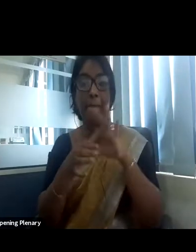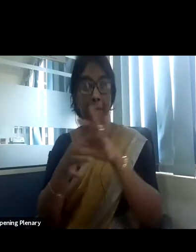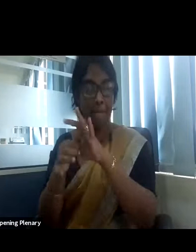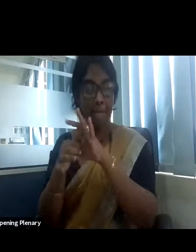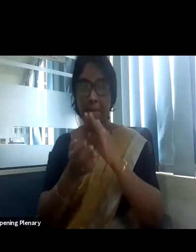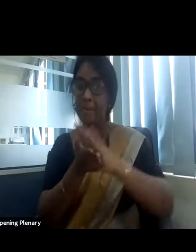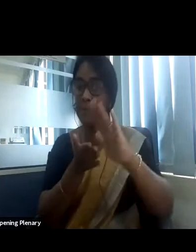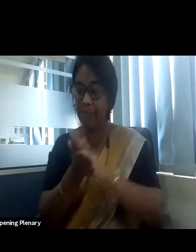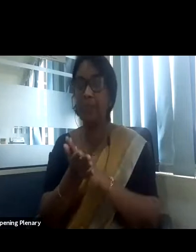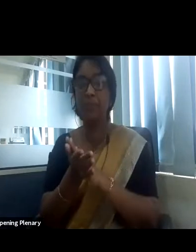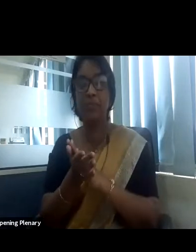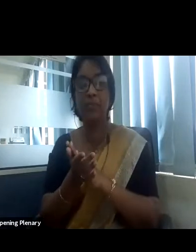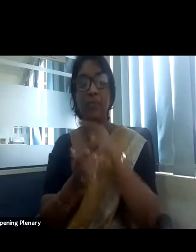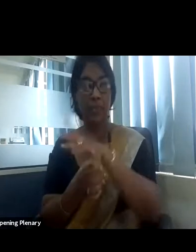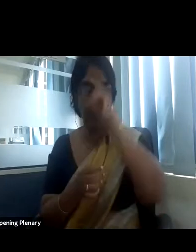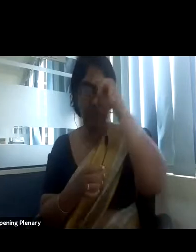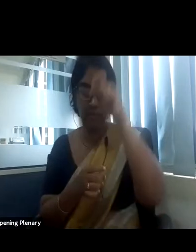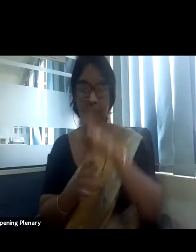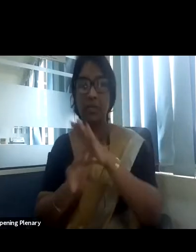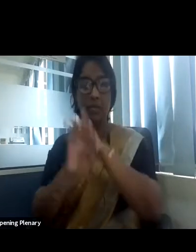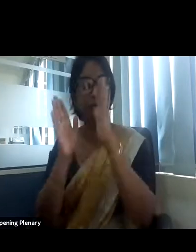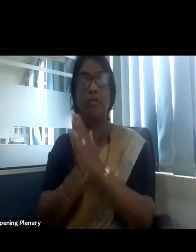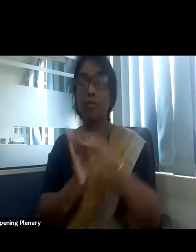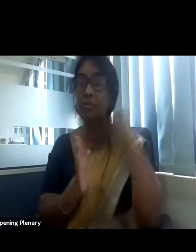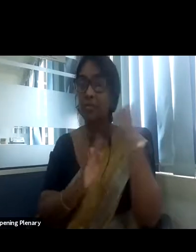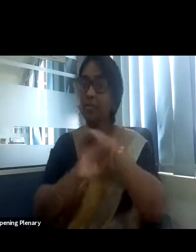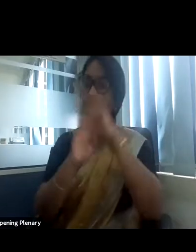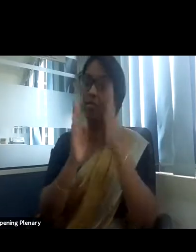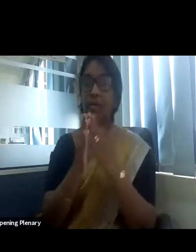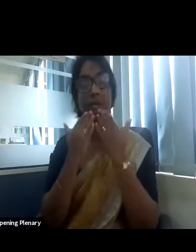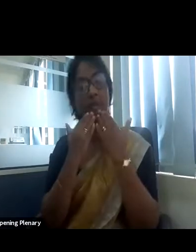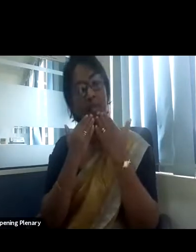all the speakers who joined us for the opening session to kick off MGGLB Sri Lanka.